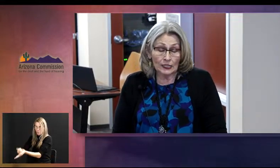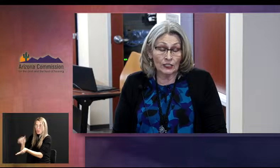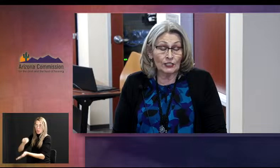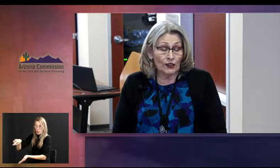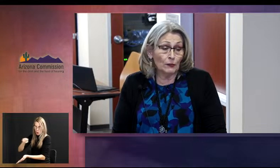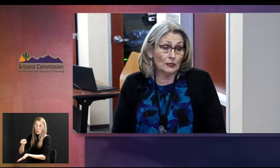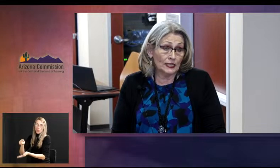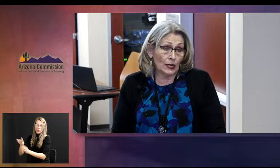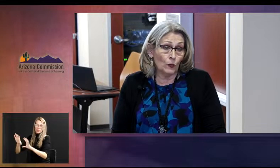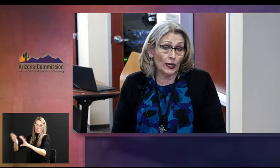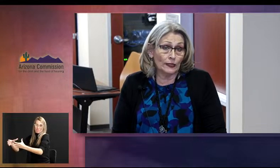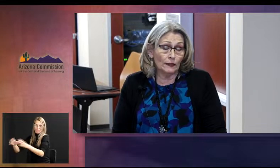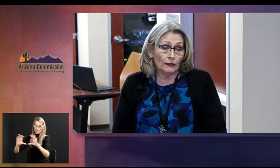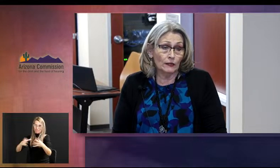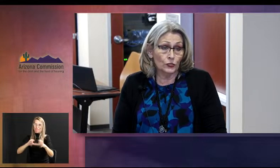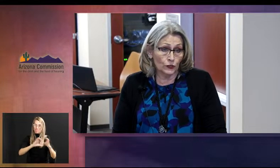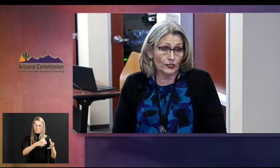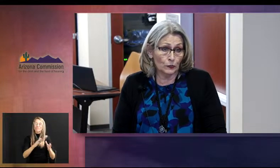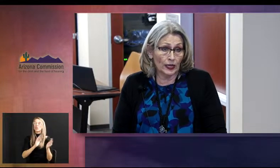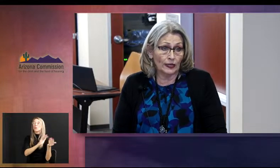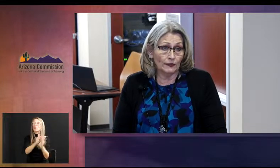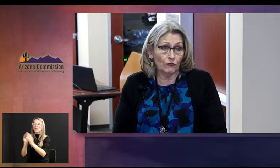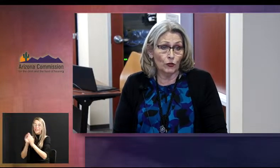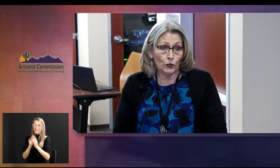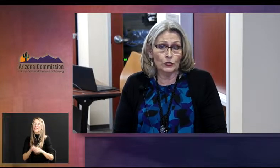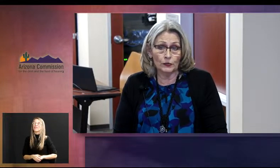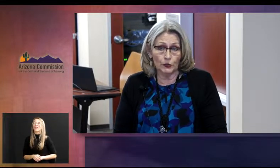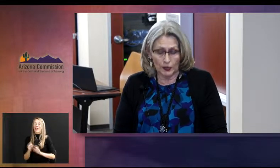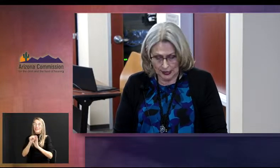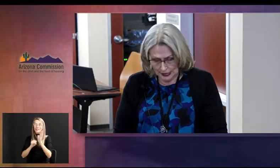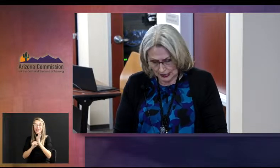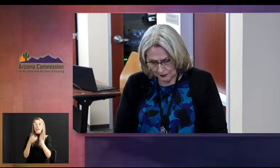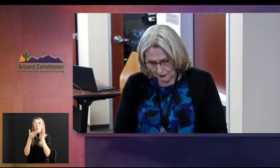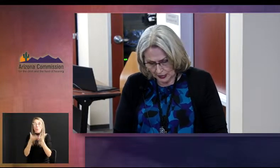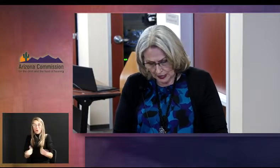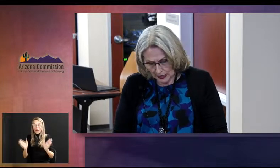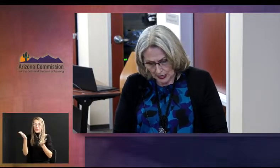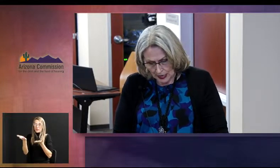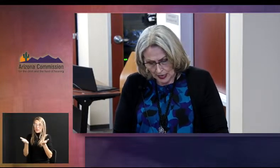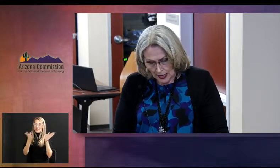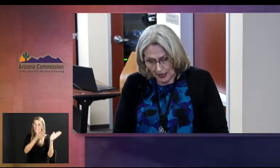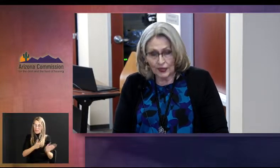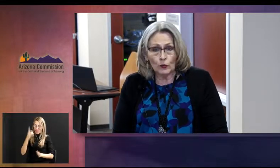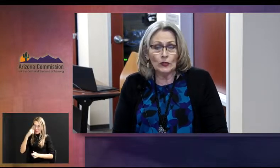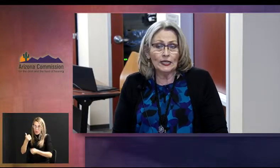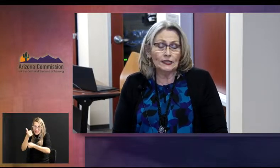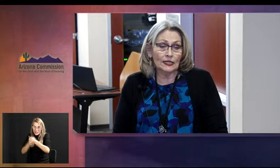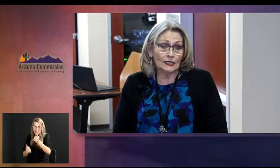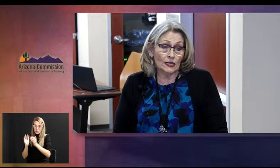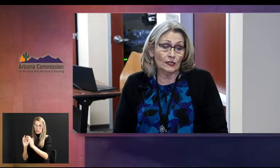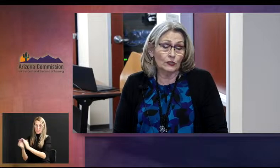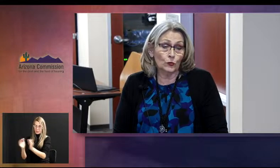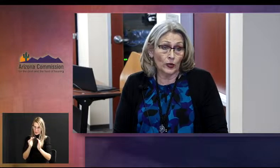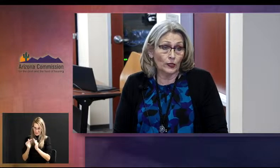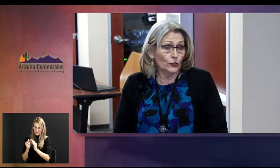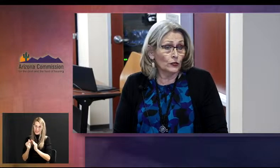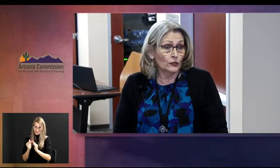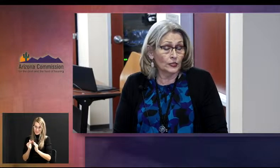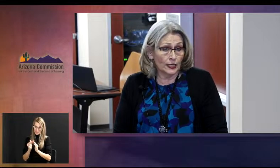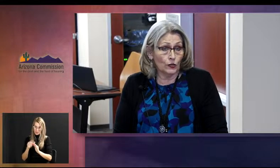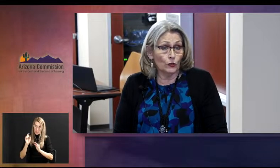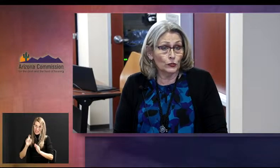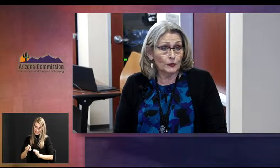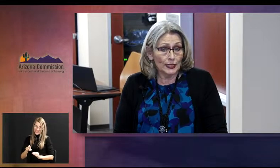like us to develop a statewide service plan for those communities. I think we need to conduct